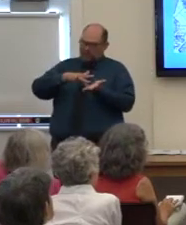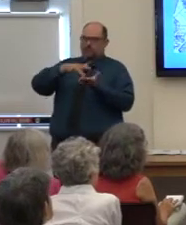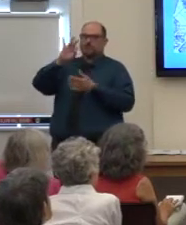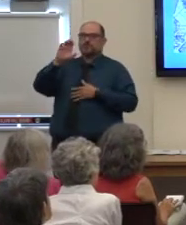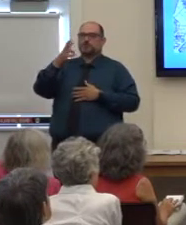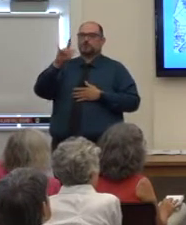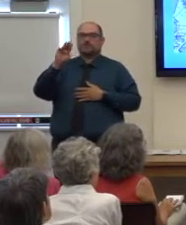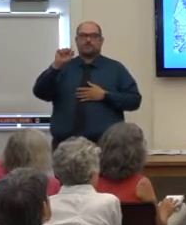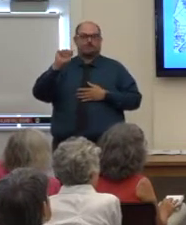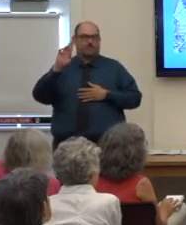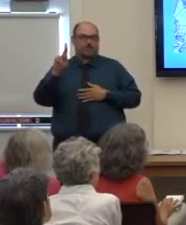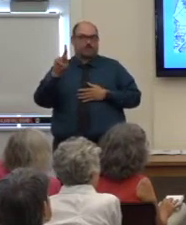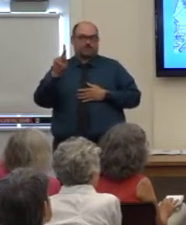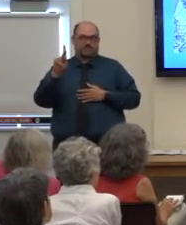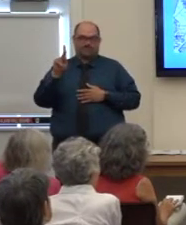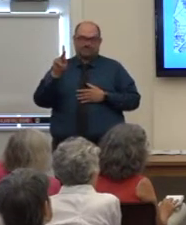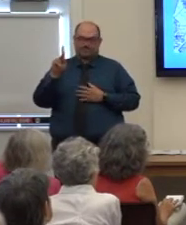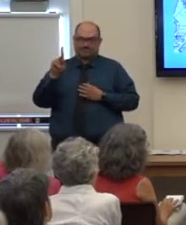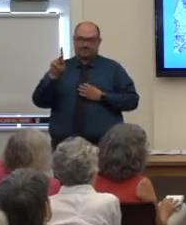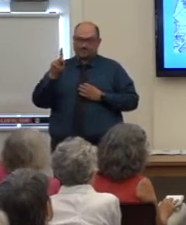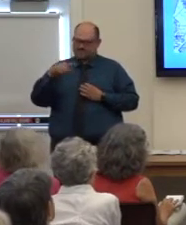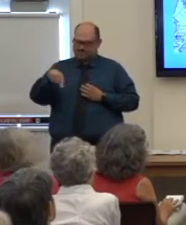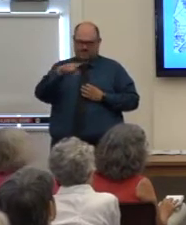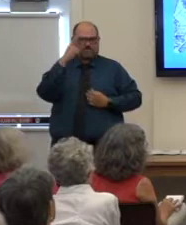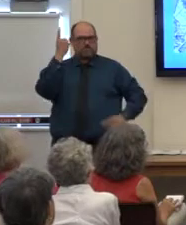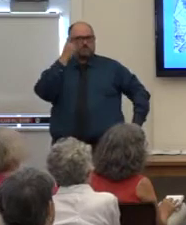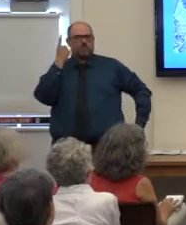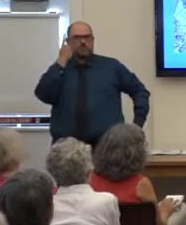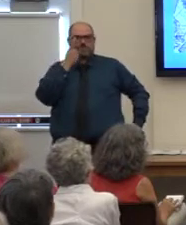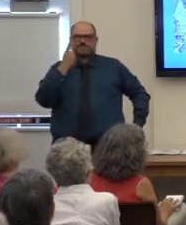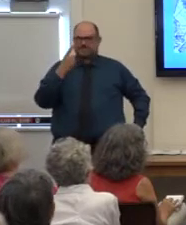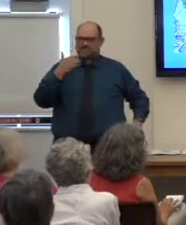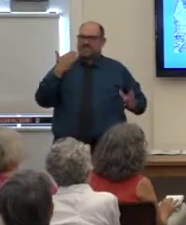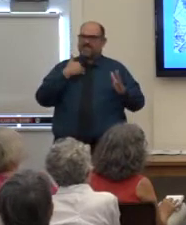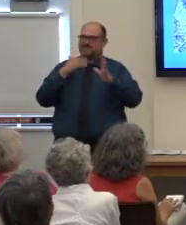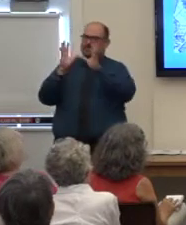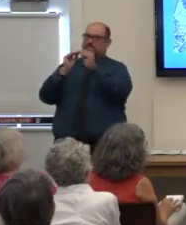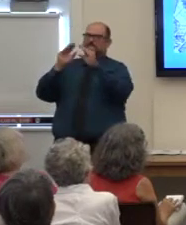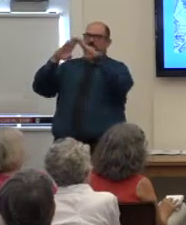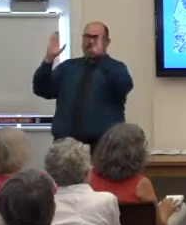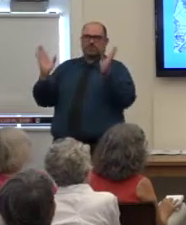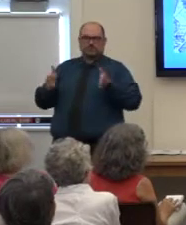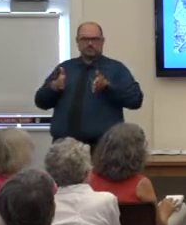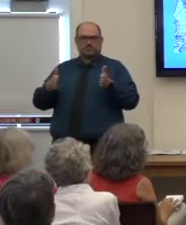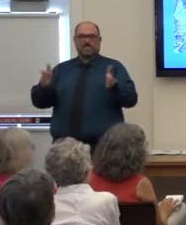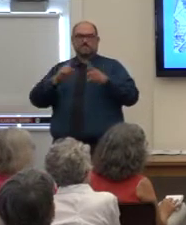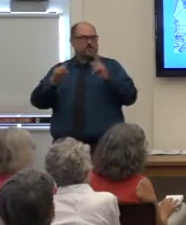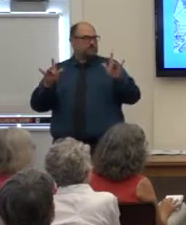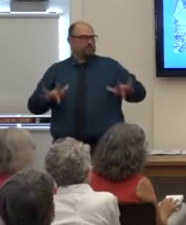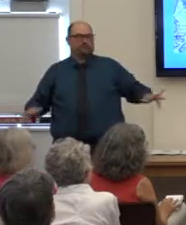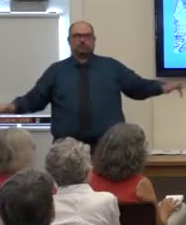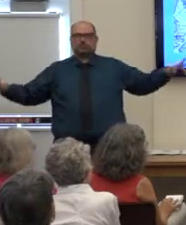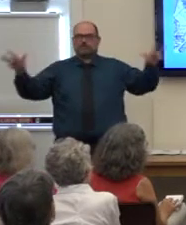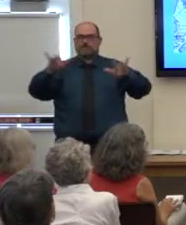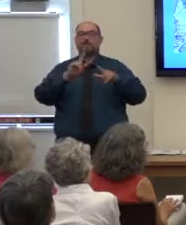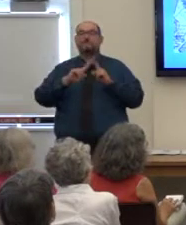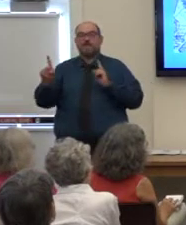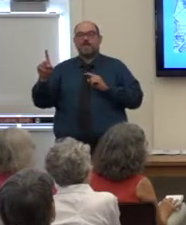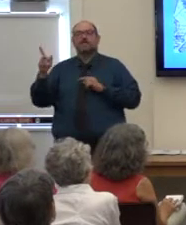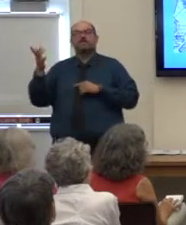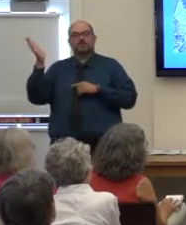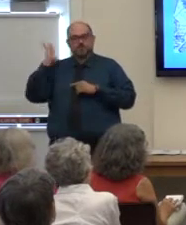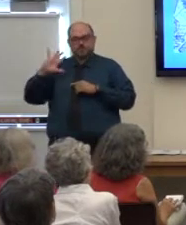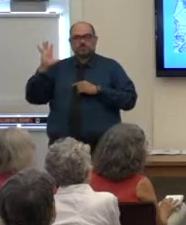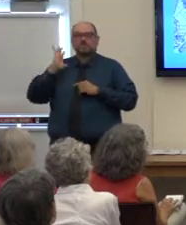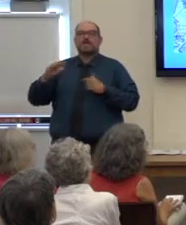Road is called Meeting House Road? So called because that was where once the Congregational Meeting